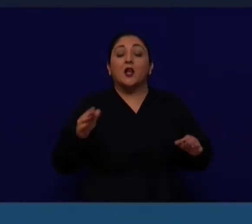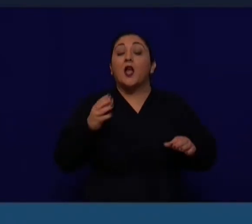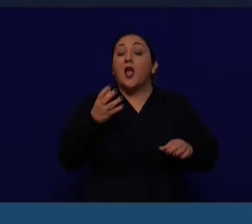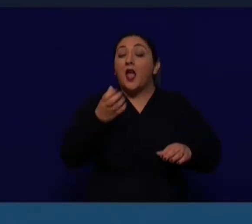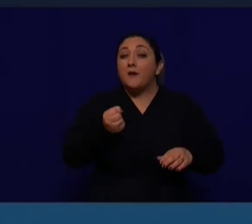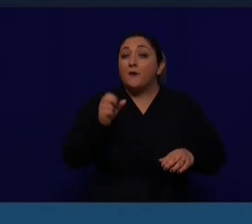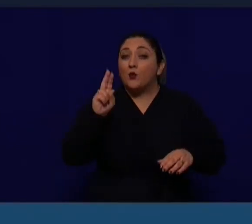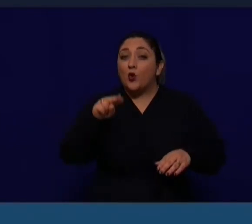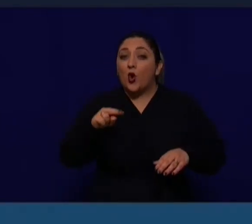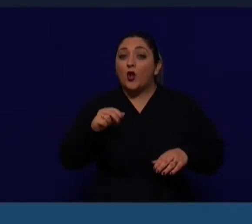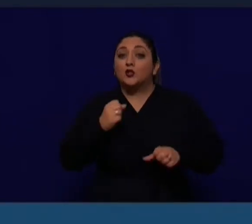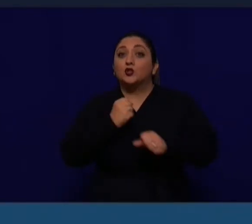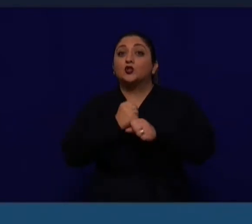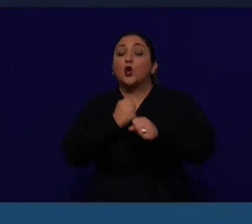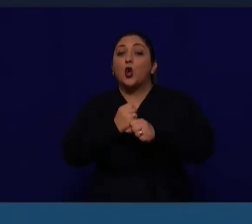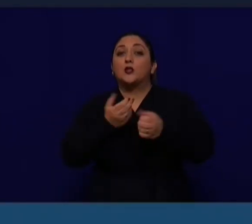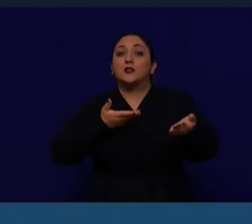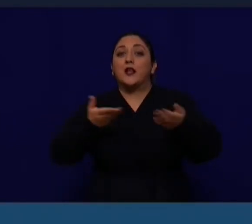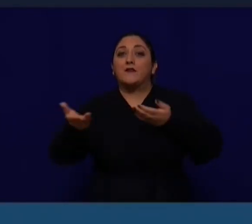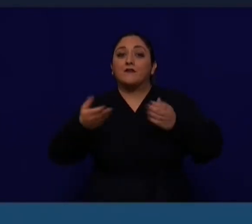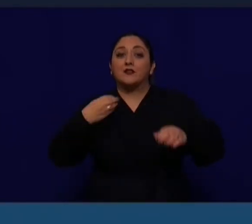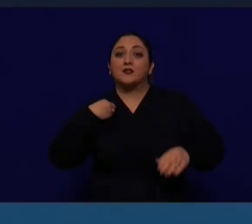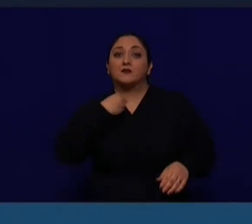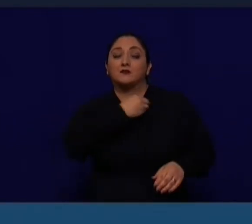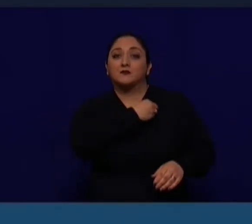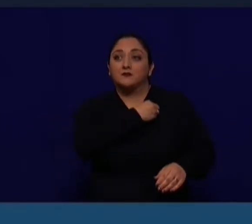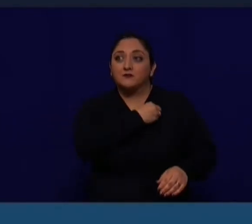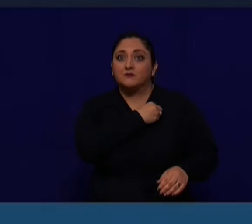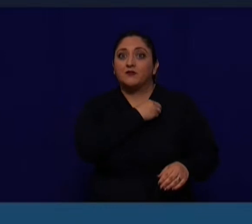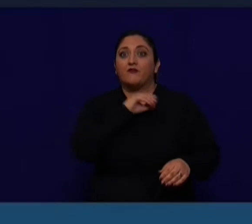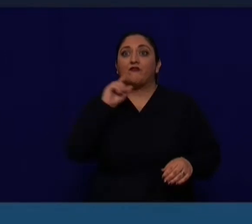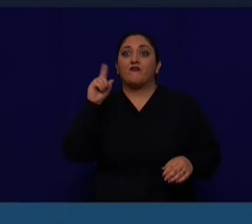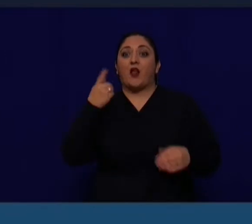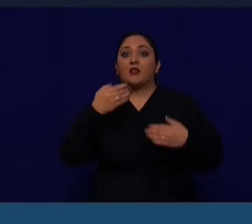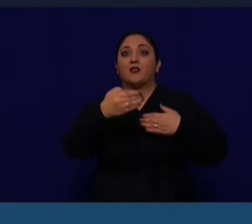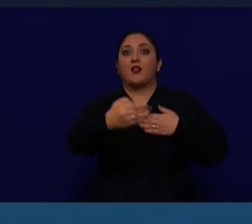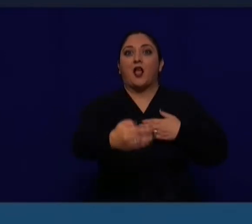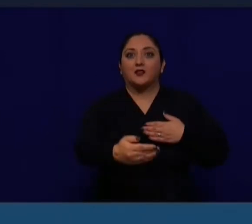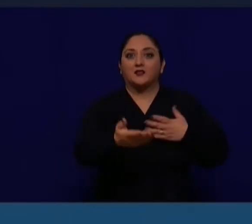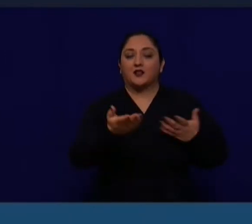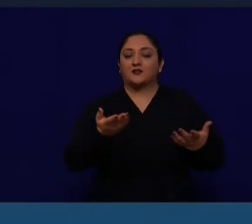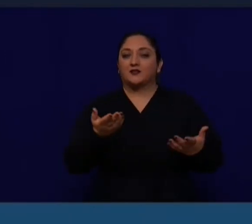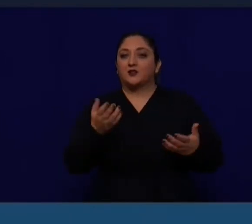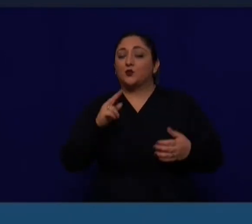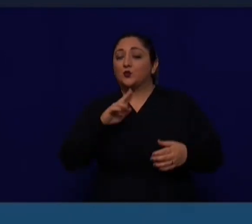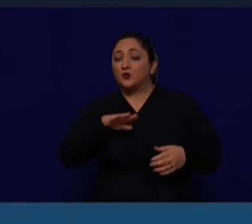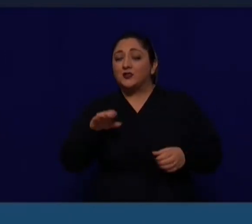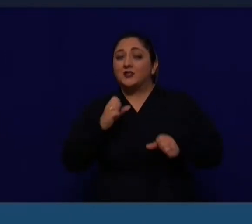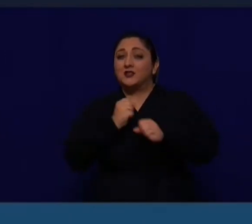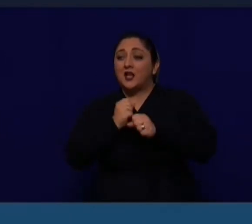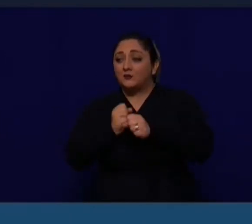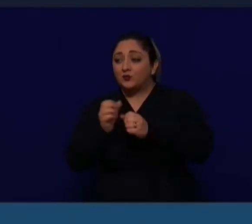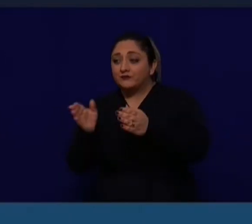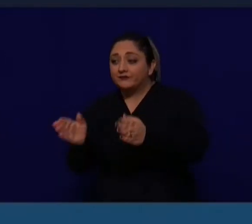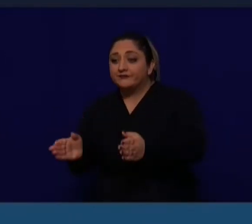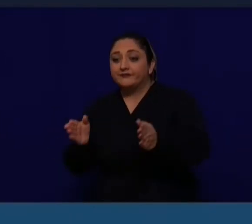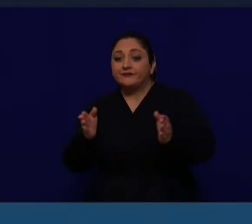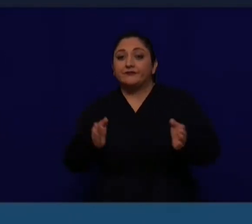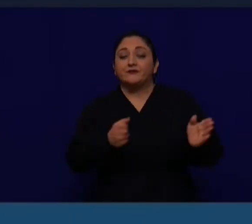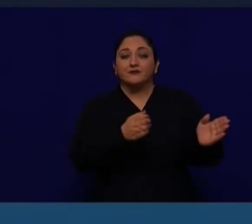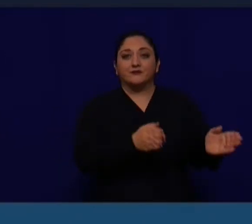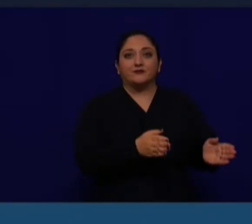għandek ukoll il-persuni li kienu non-clinical frontliners u għandek ukoll persuni li jaħdmu f'diversi entitajiet.